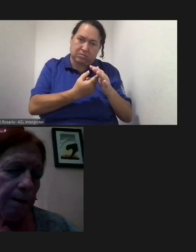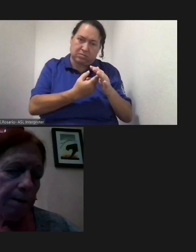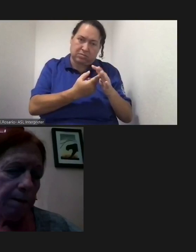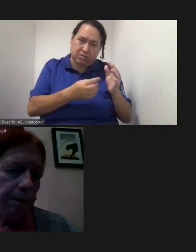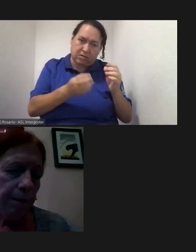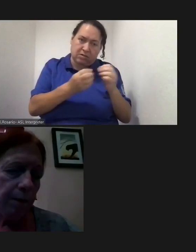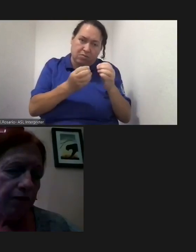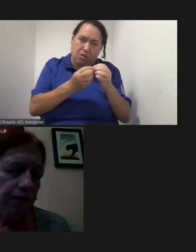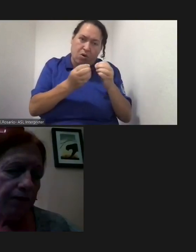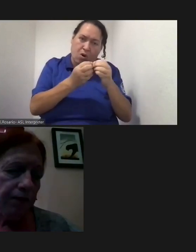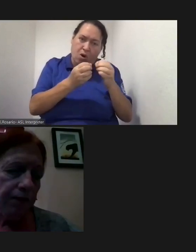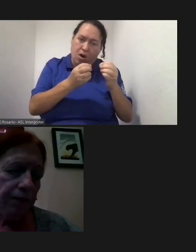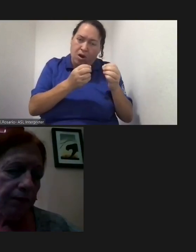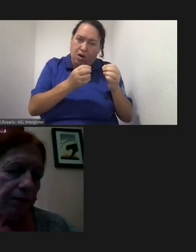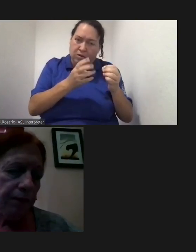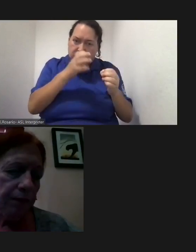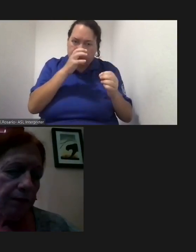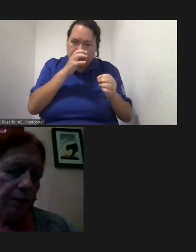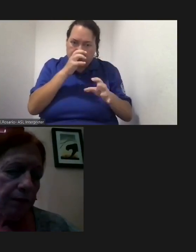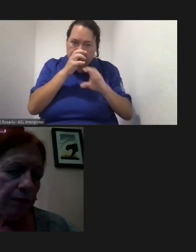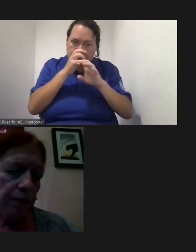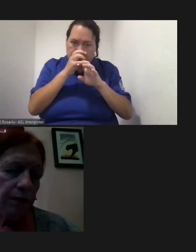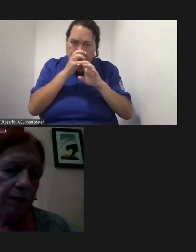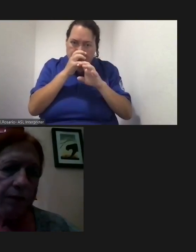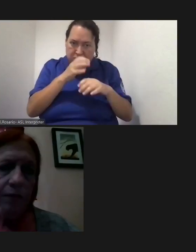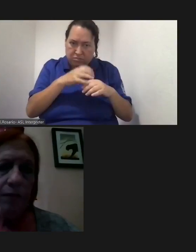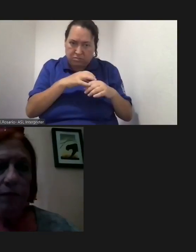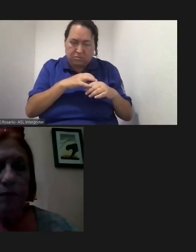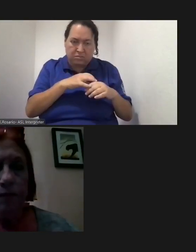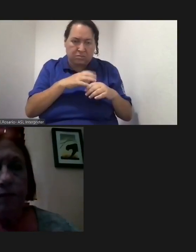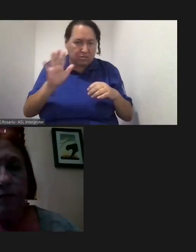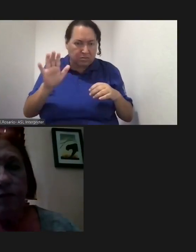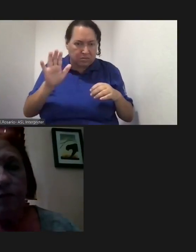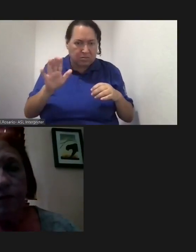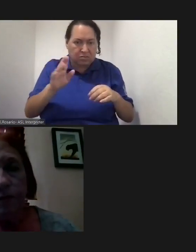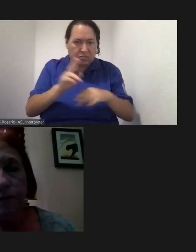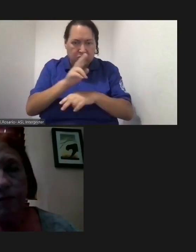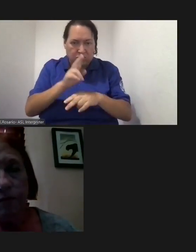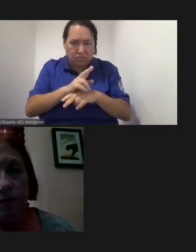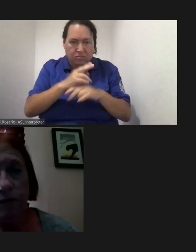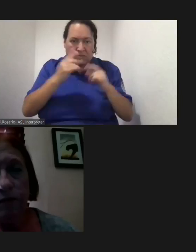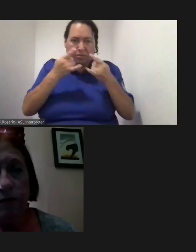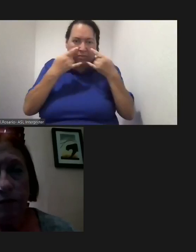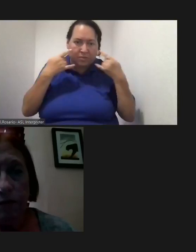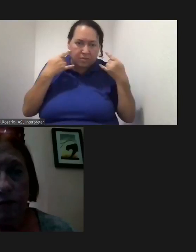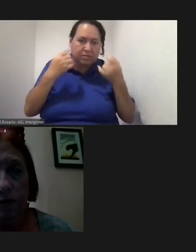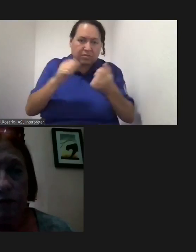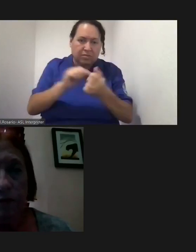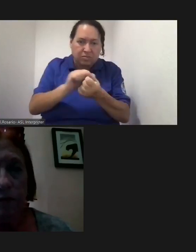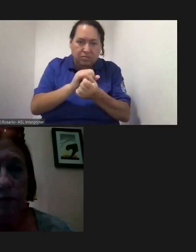lot stringent on their wearing of the mask, washing their hands,